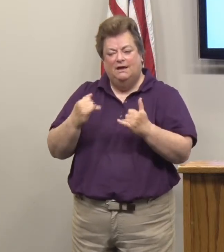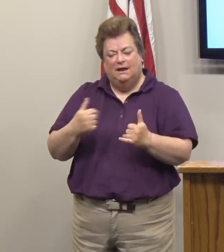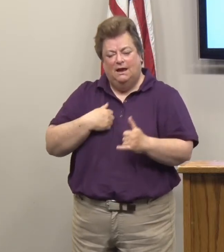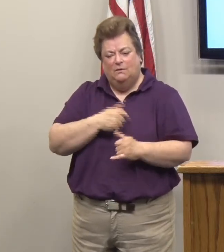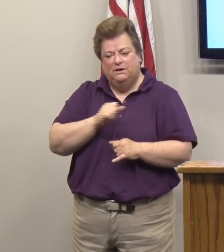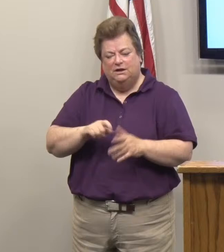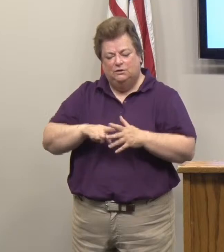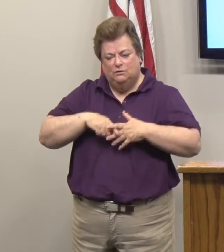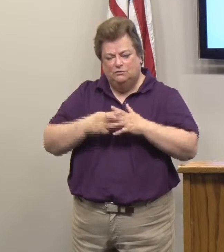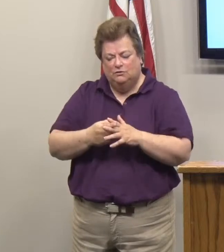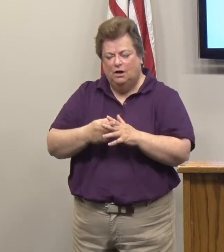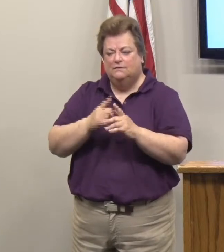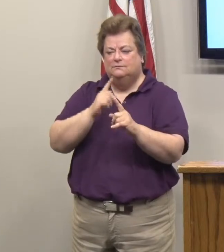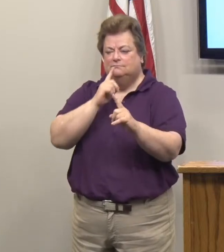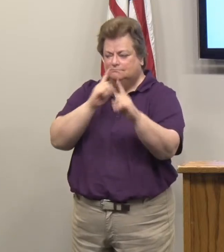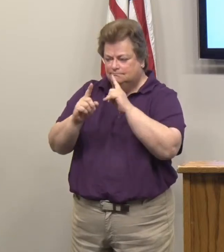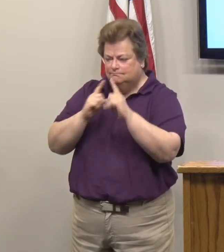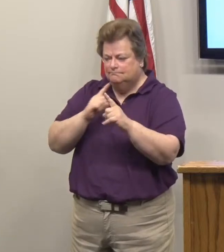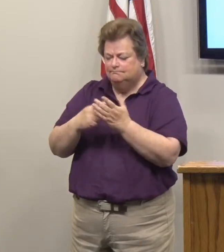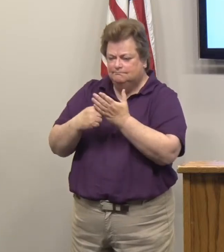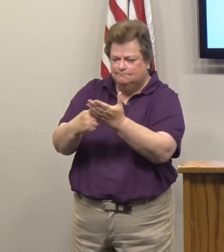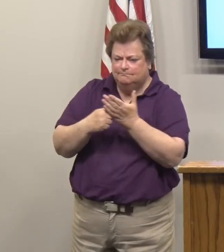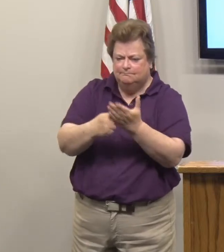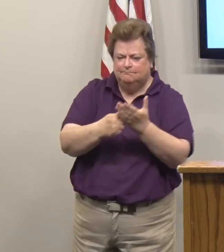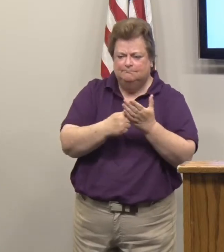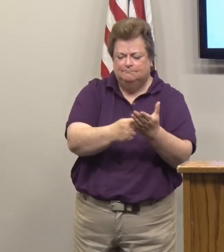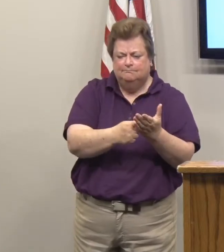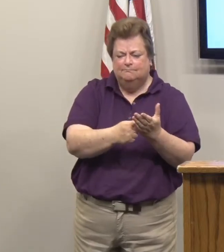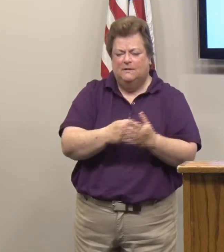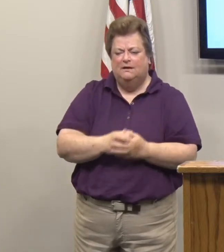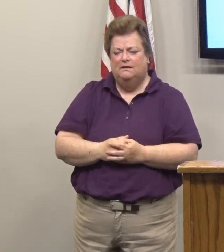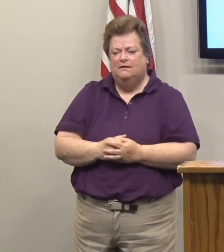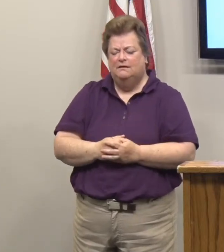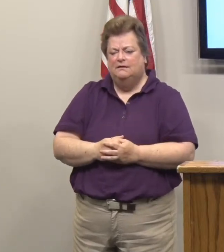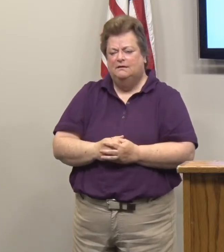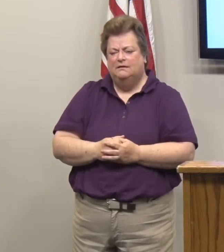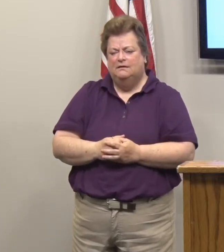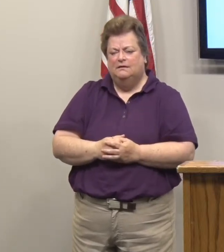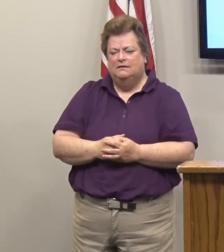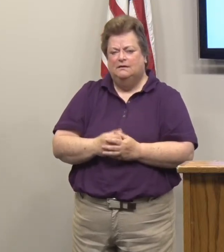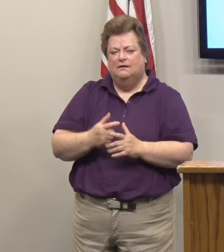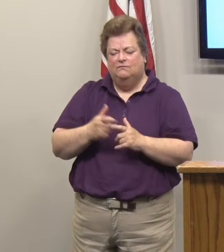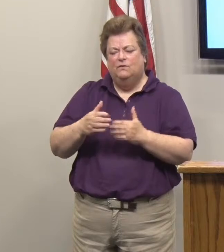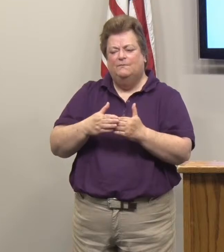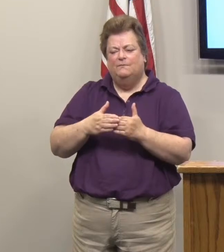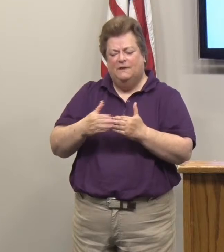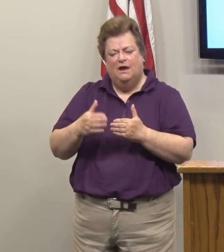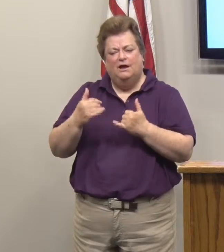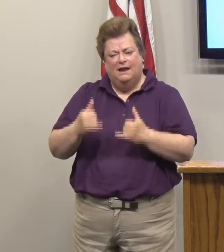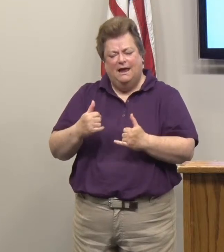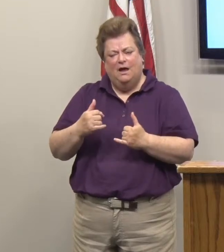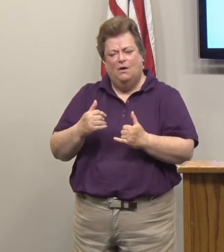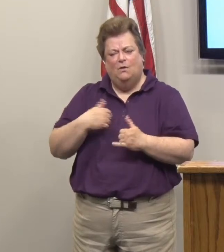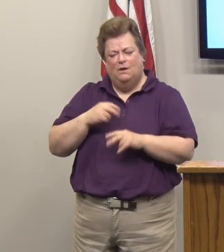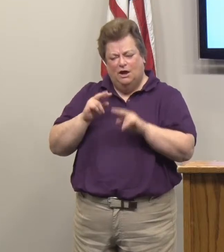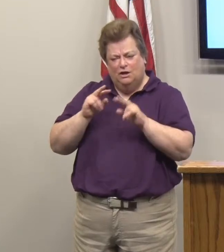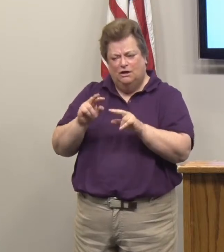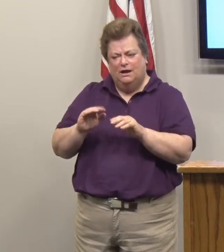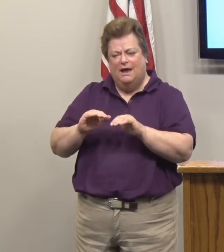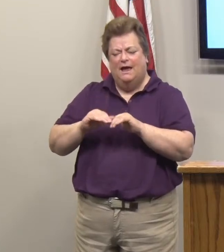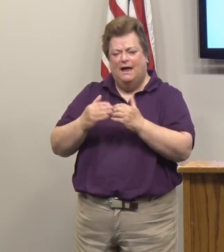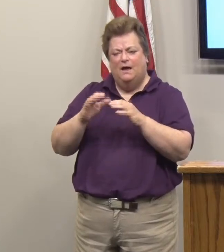with. I think the real work goes beyond a single march, or a single protest, and from the